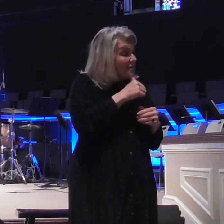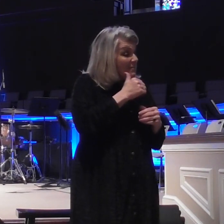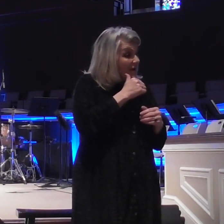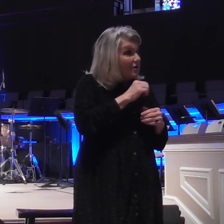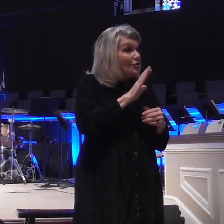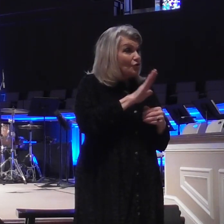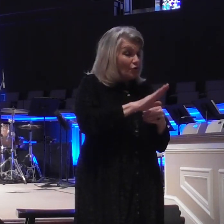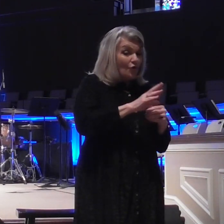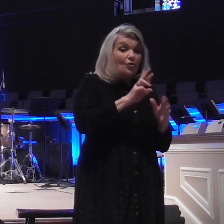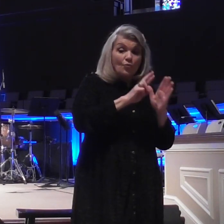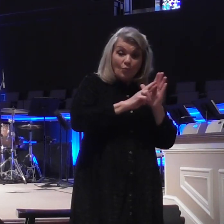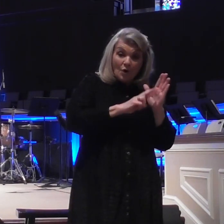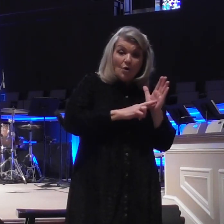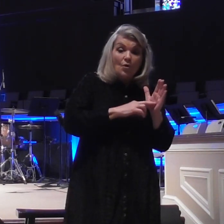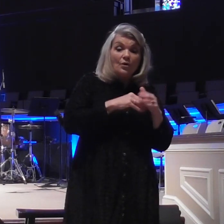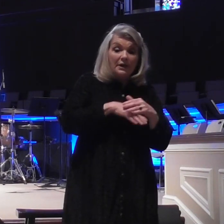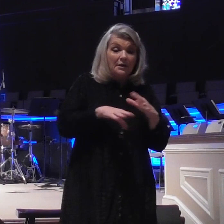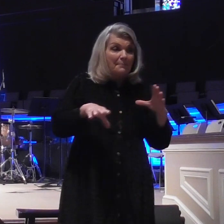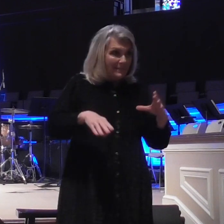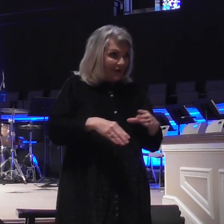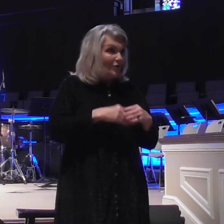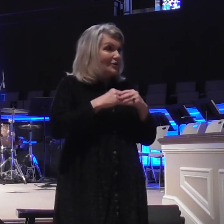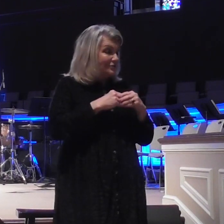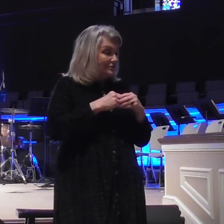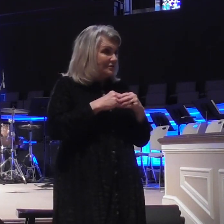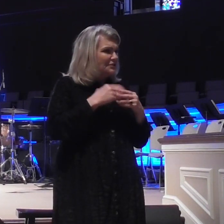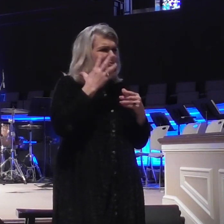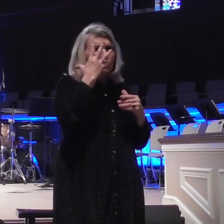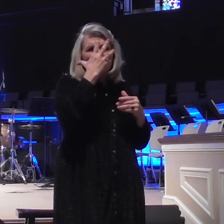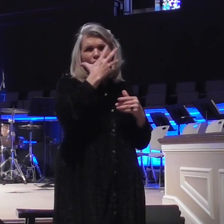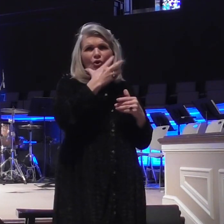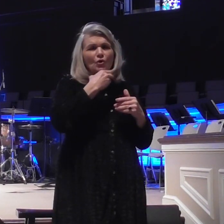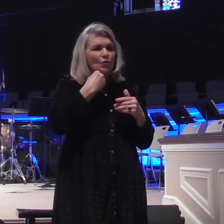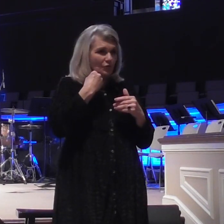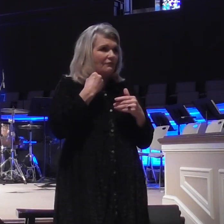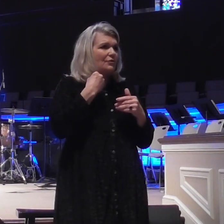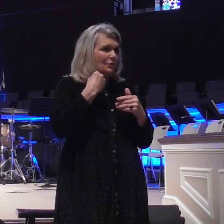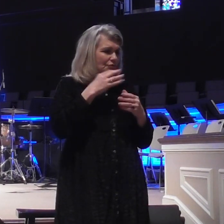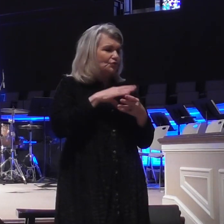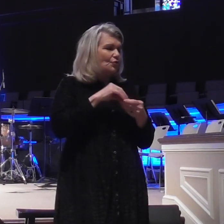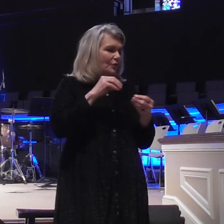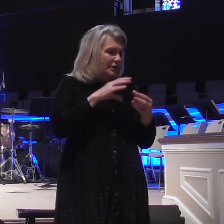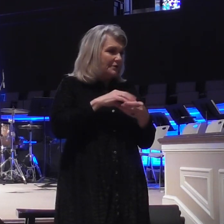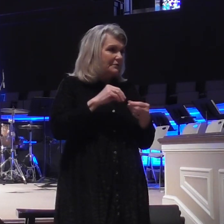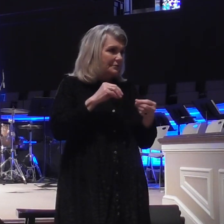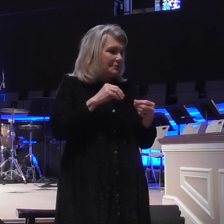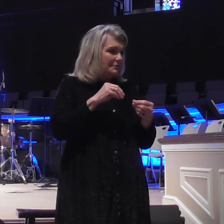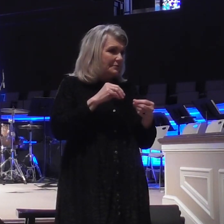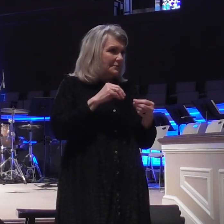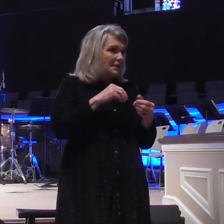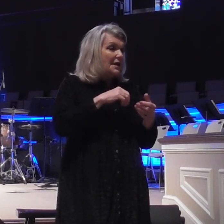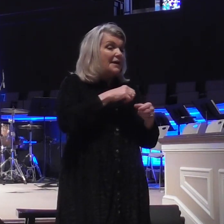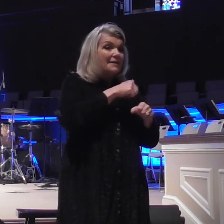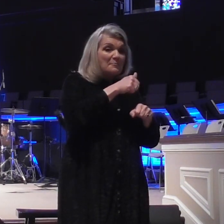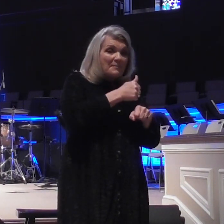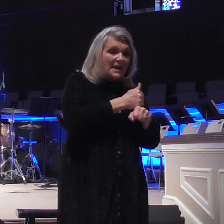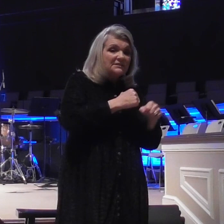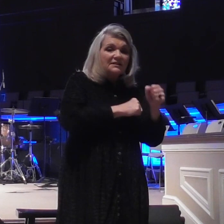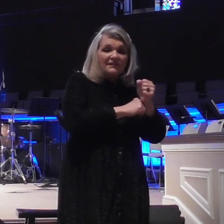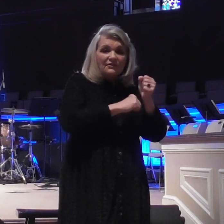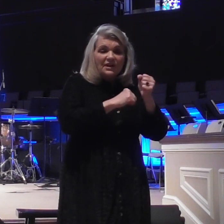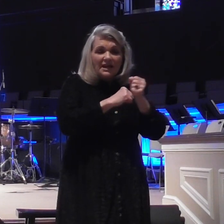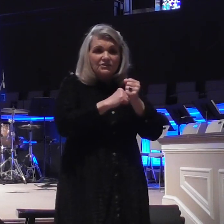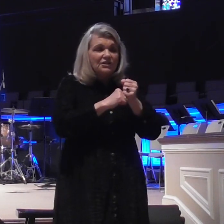most intimate of relationships. And when that fundamental basic building block of society, a man and a woman and